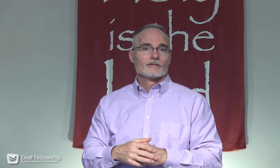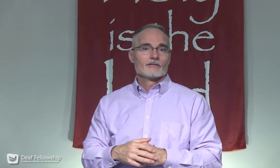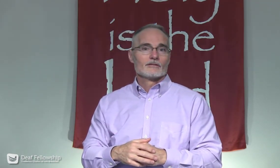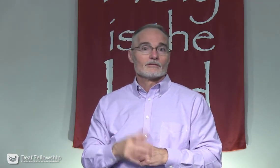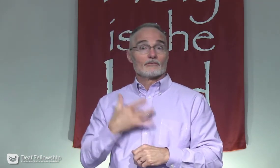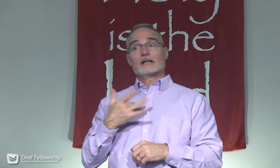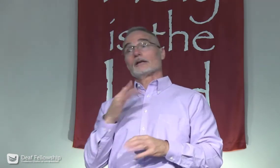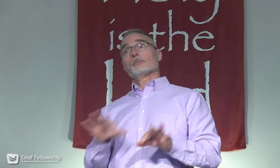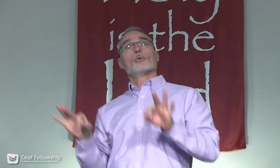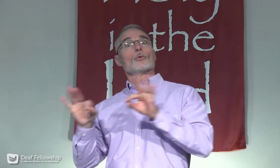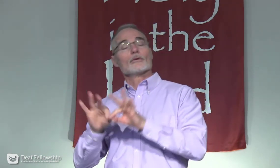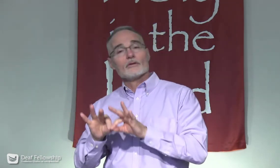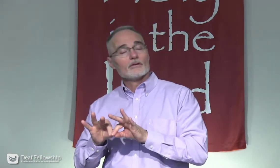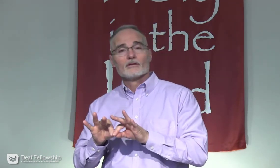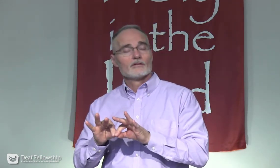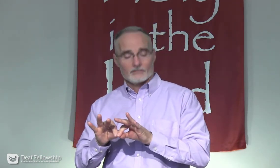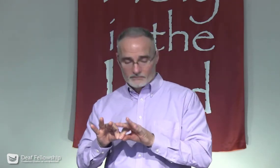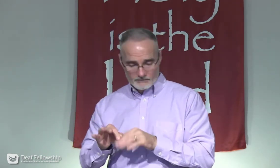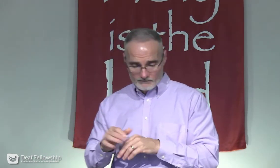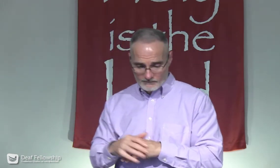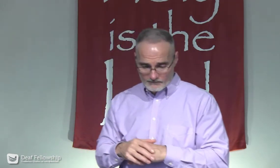It's not about having a purpose,